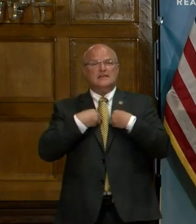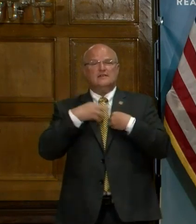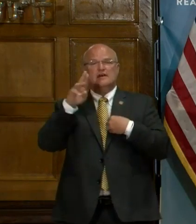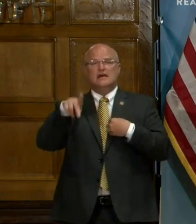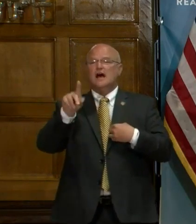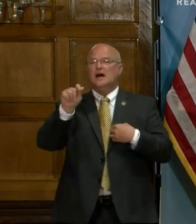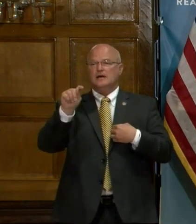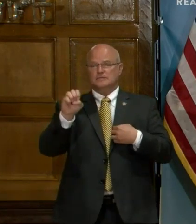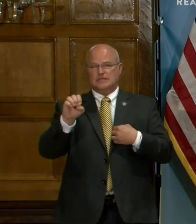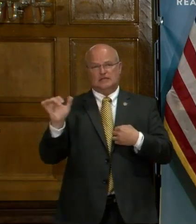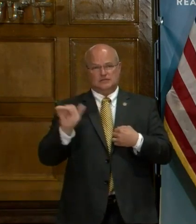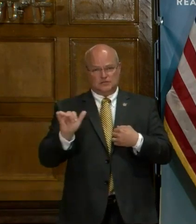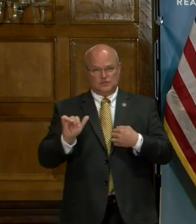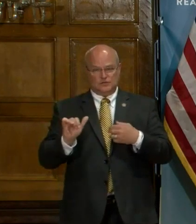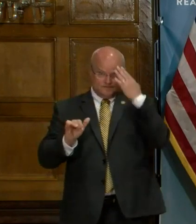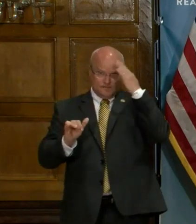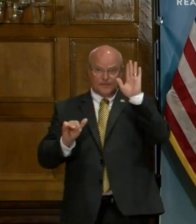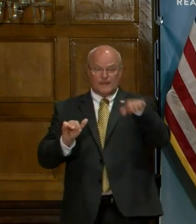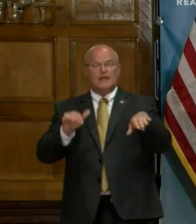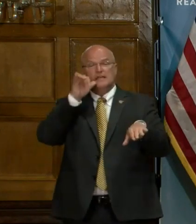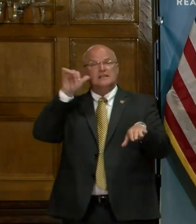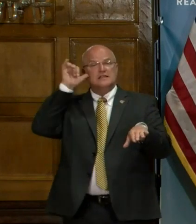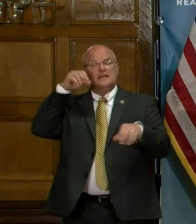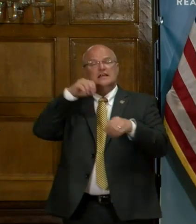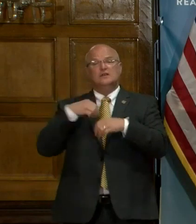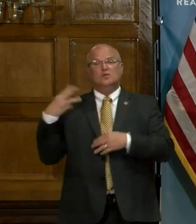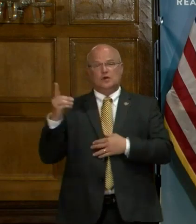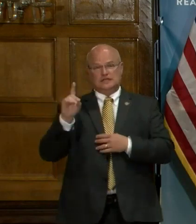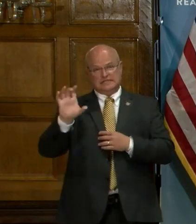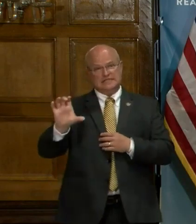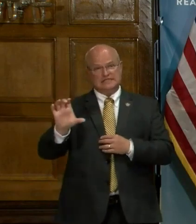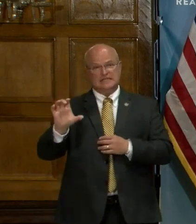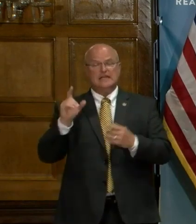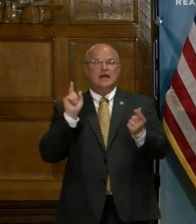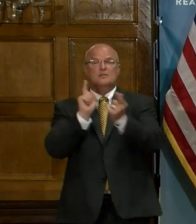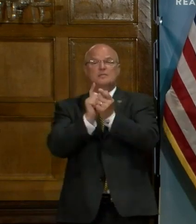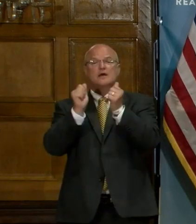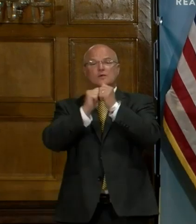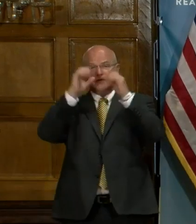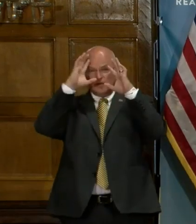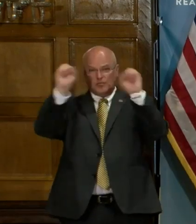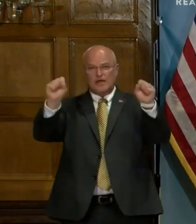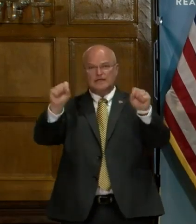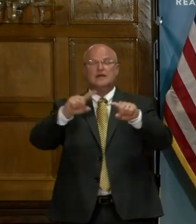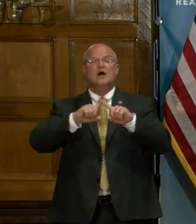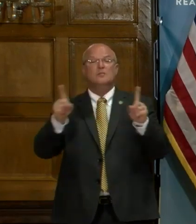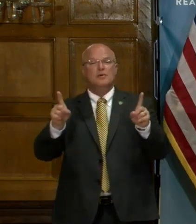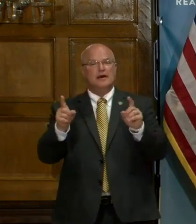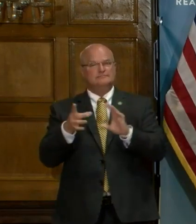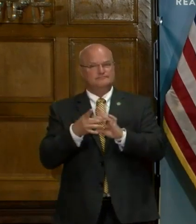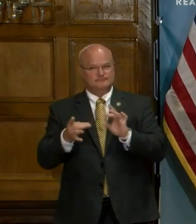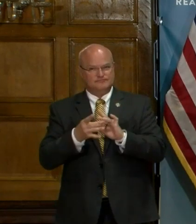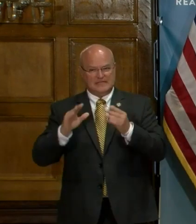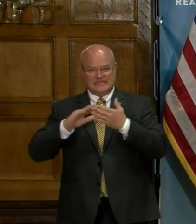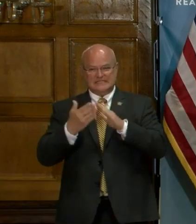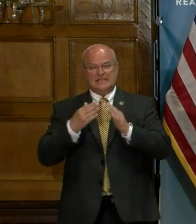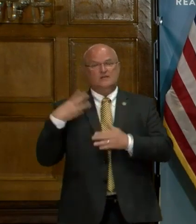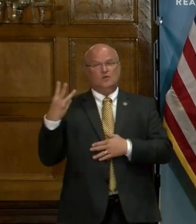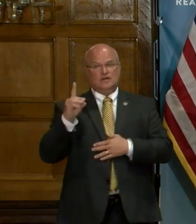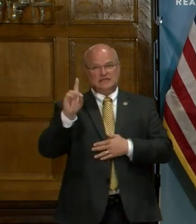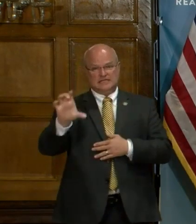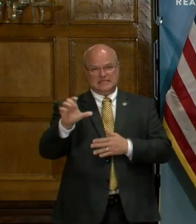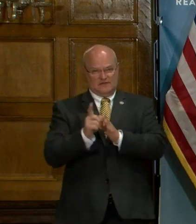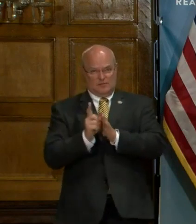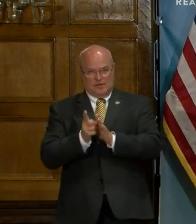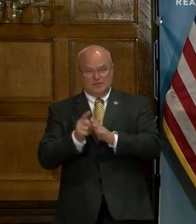well. As you know, yesterday I was in Washington, D.C., and I met with the president, but let me just remark on the city of Washington,